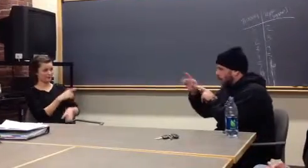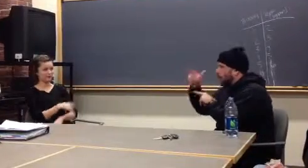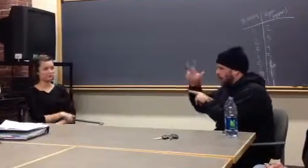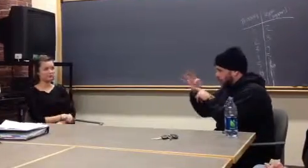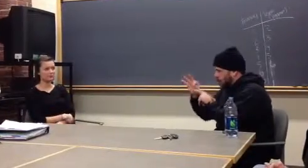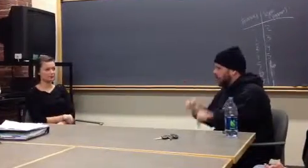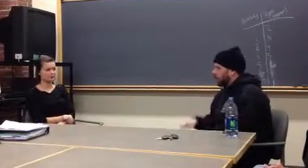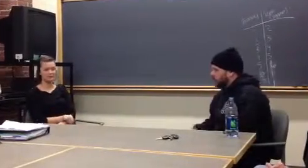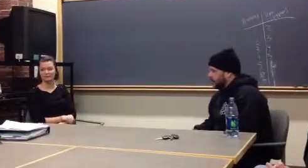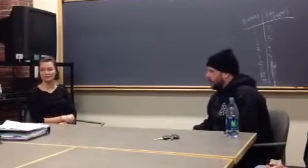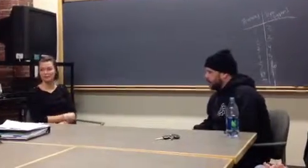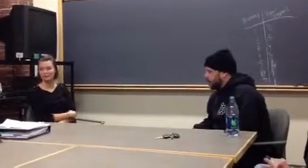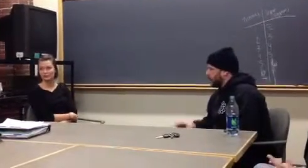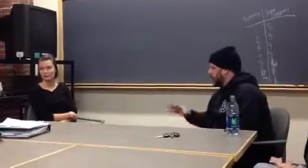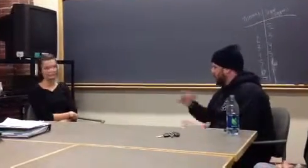That's 3 points if you get it through the post.